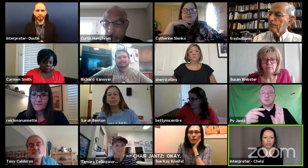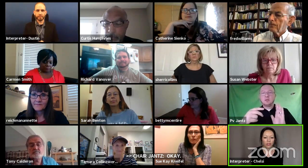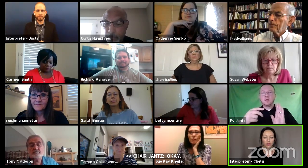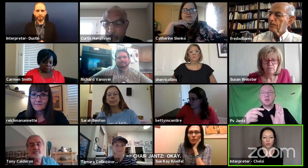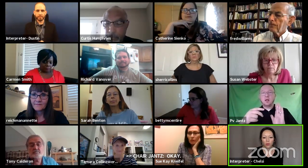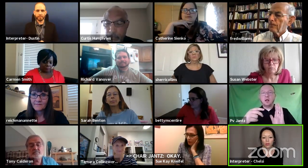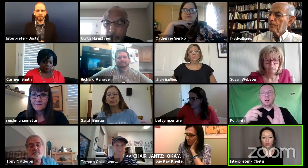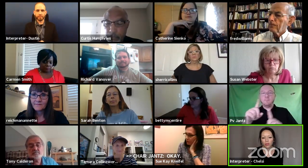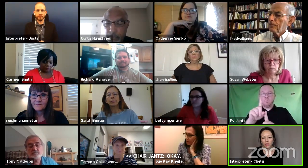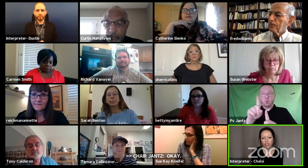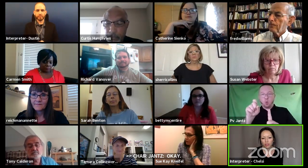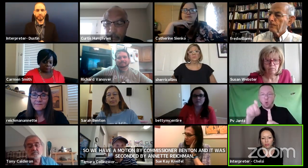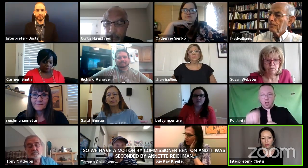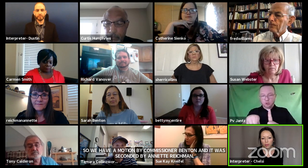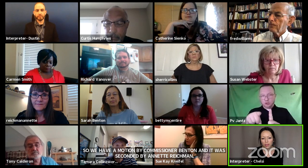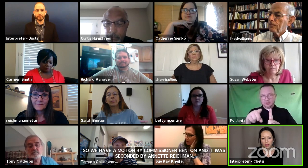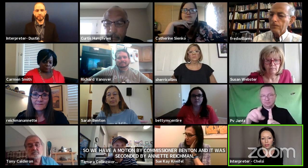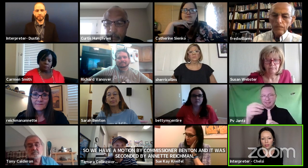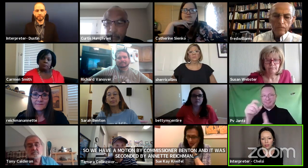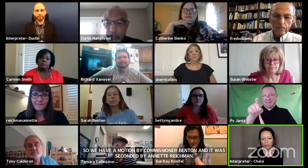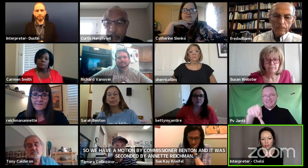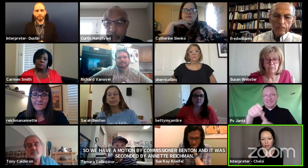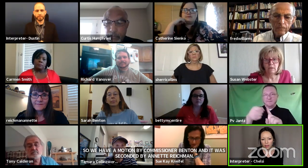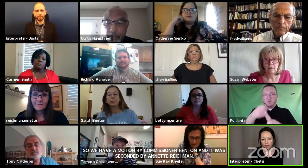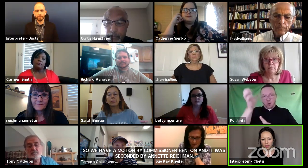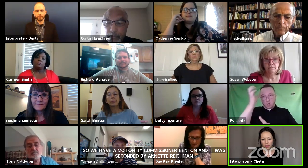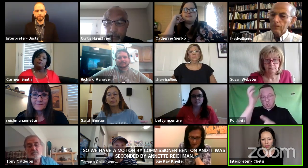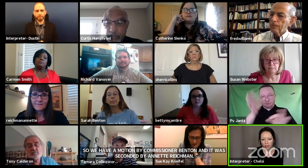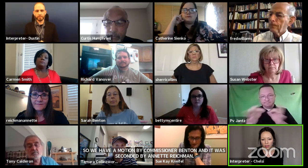And just for clarification purposes,